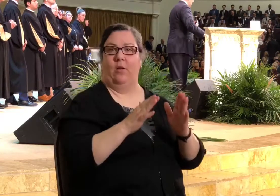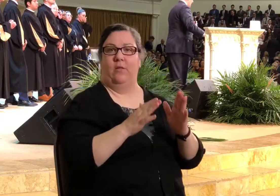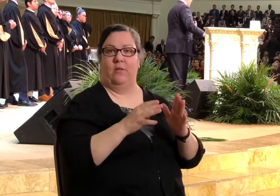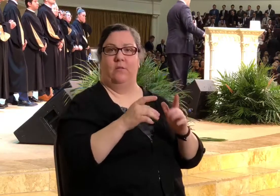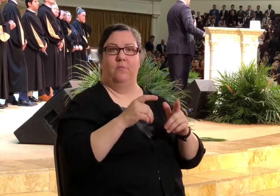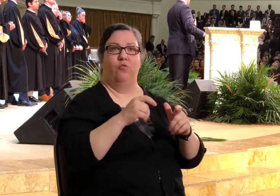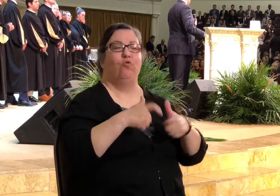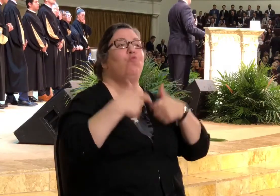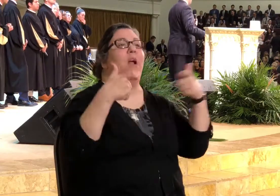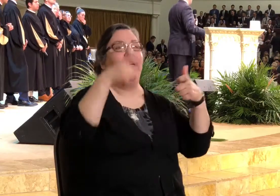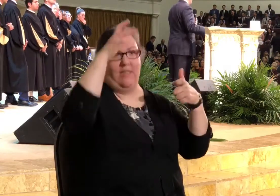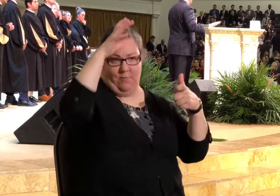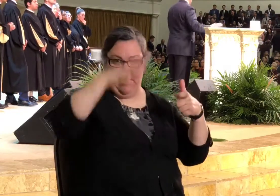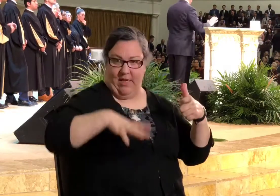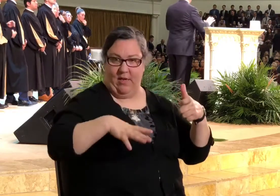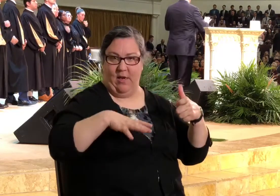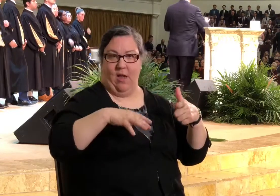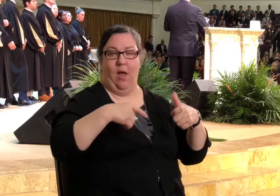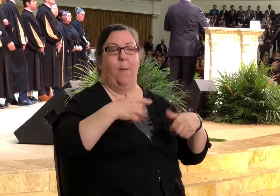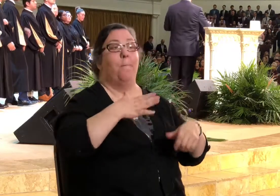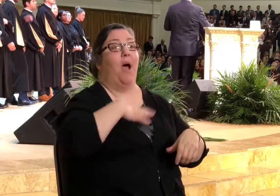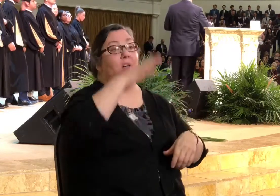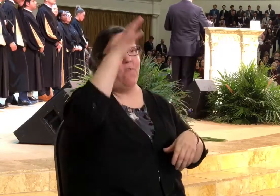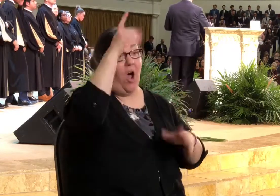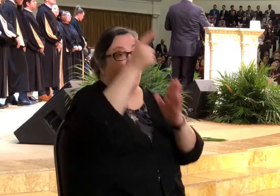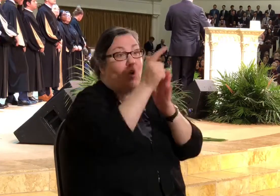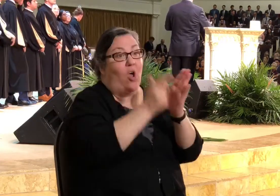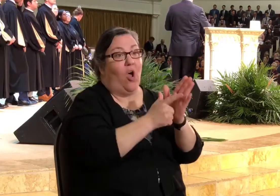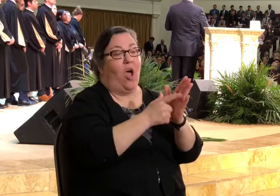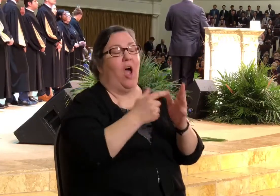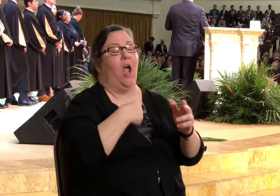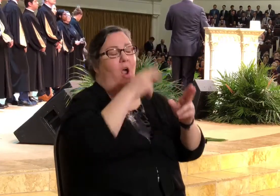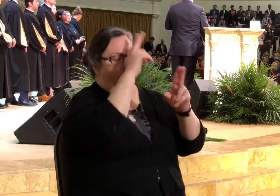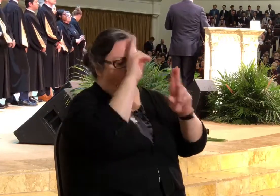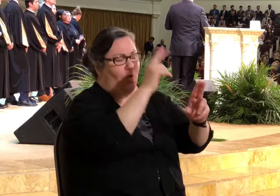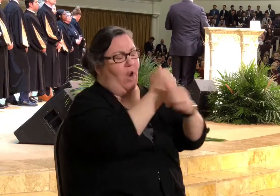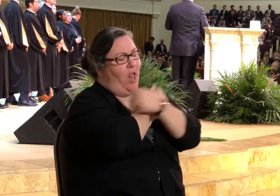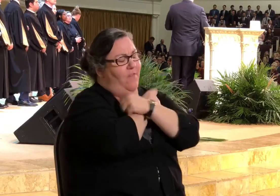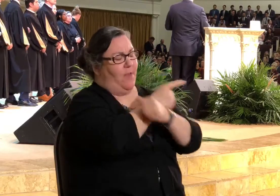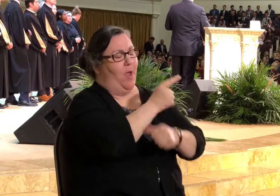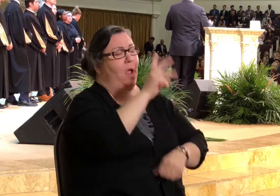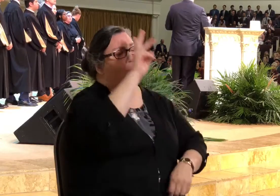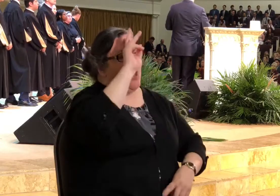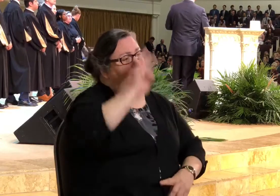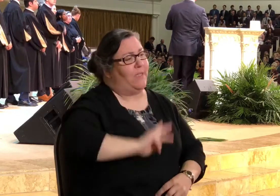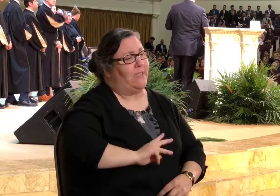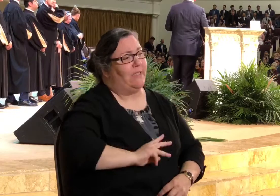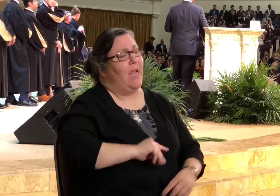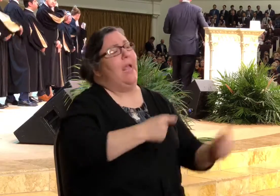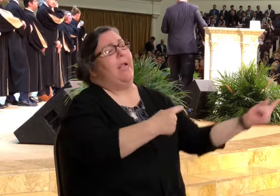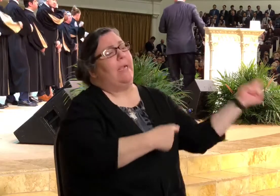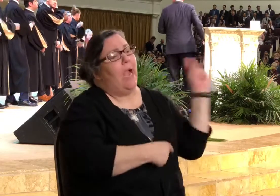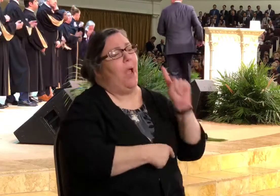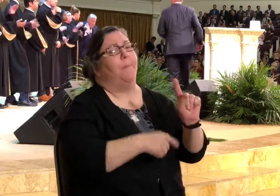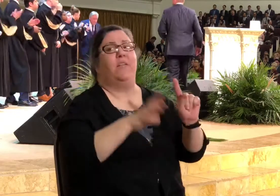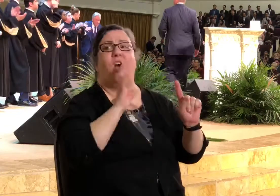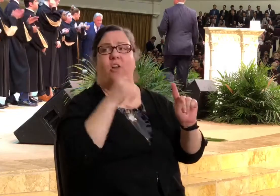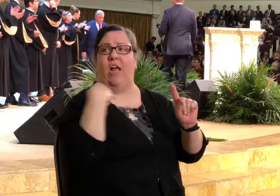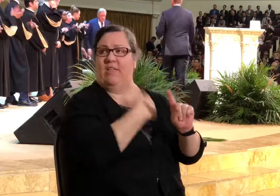men, and I honor and love my father-in-law, Bishop Nathaniel Wilson. Brother Wilson, come talk to us today. We love